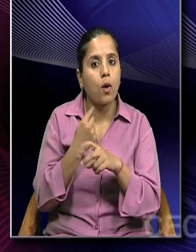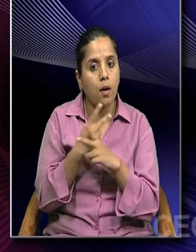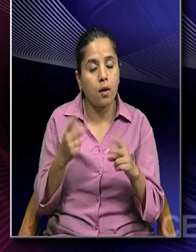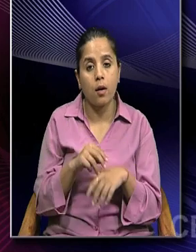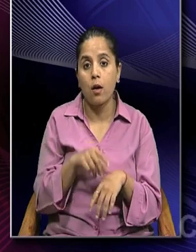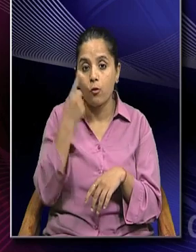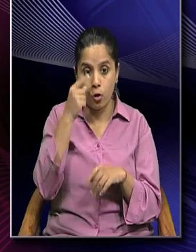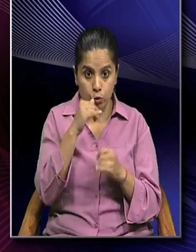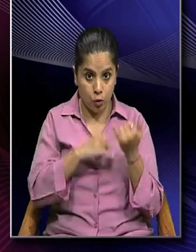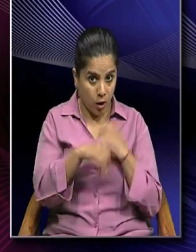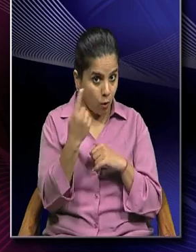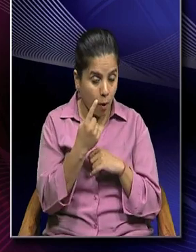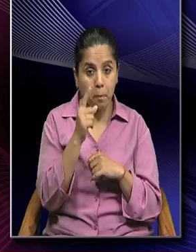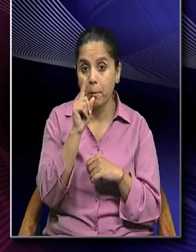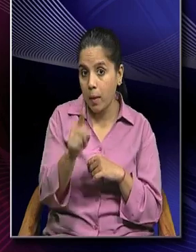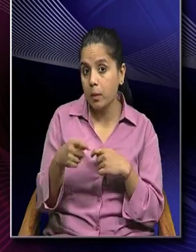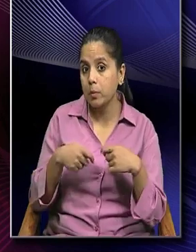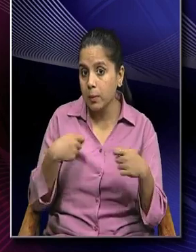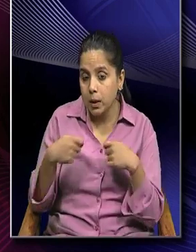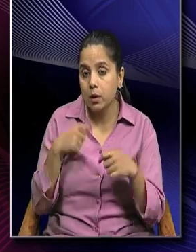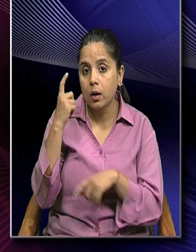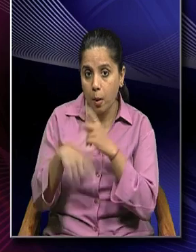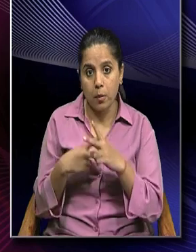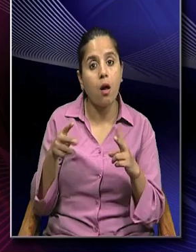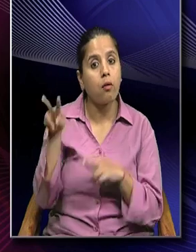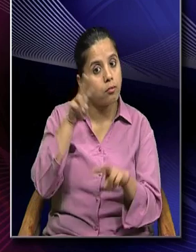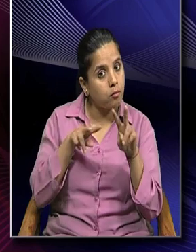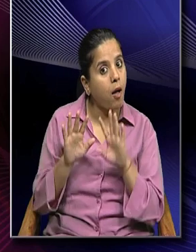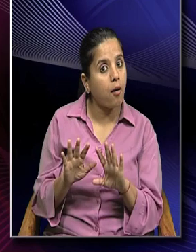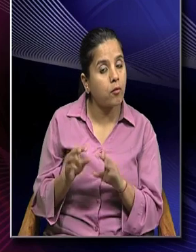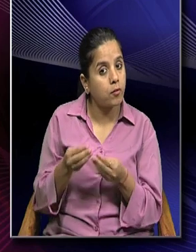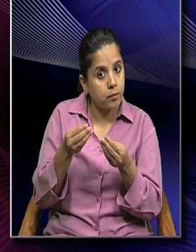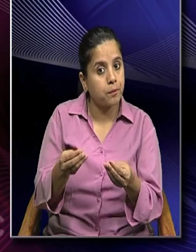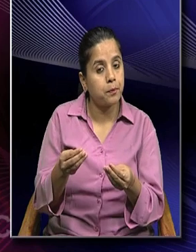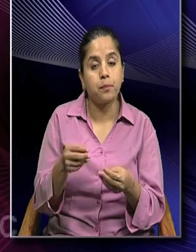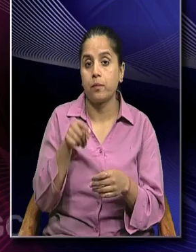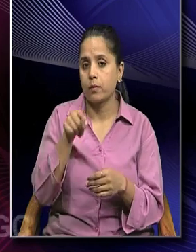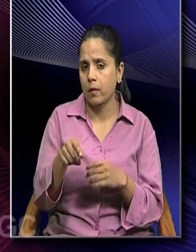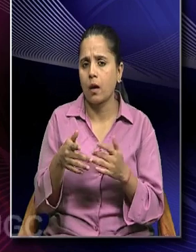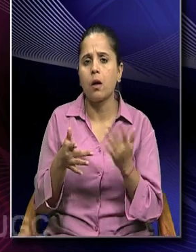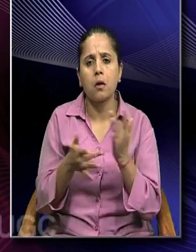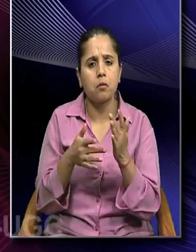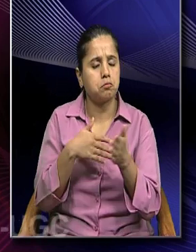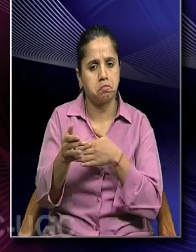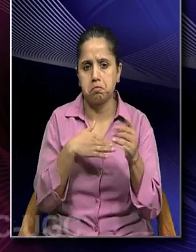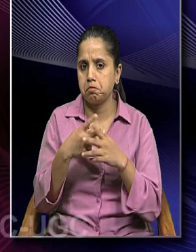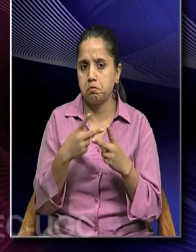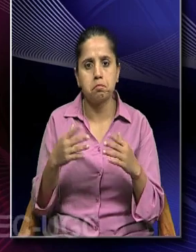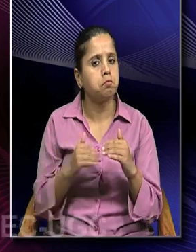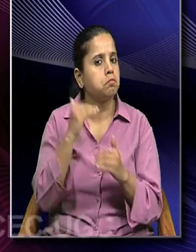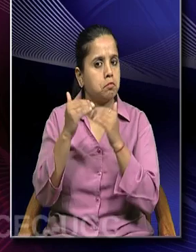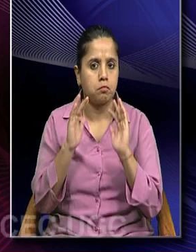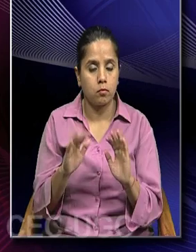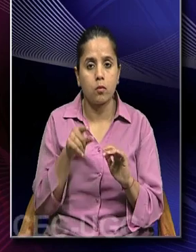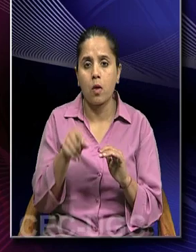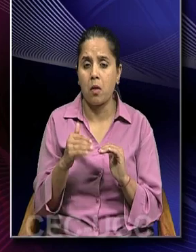a society but also a business enterprise, regardless of its technological advancement, no matter